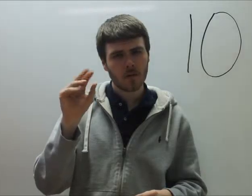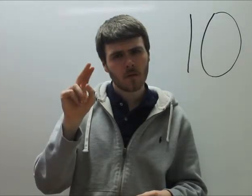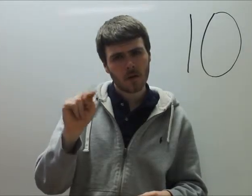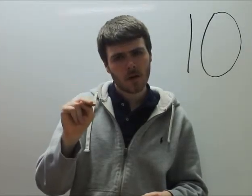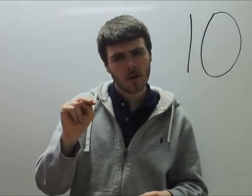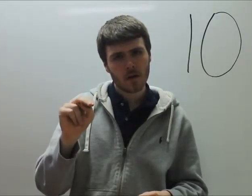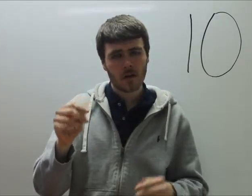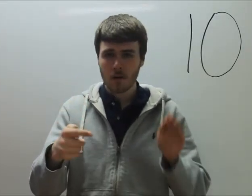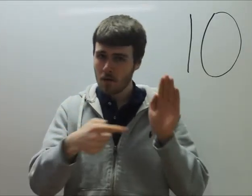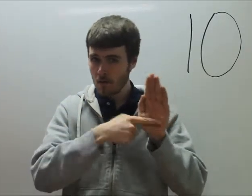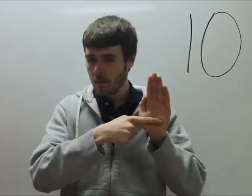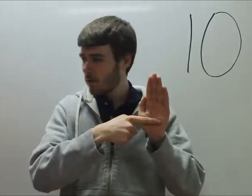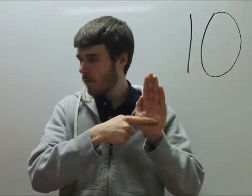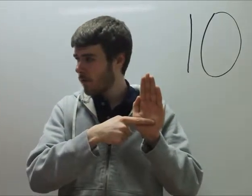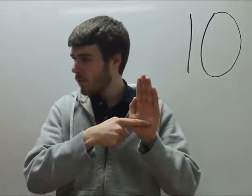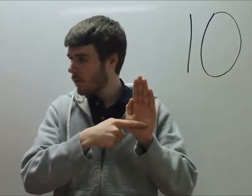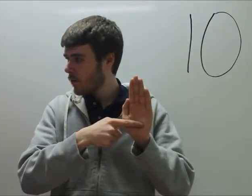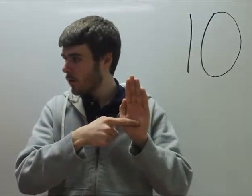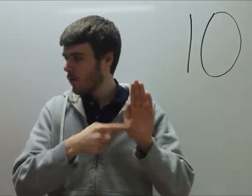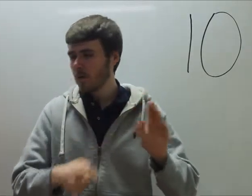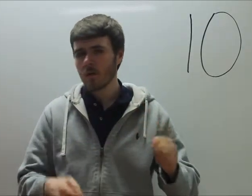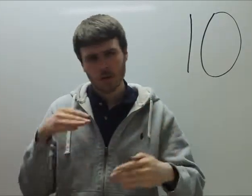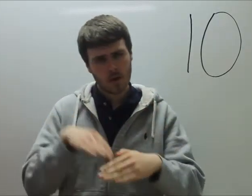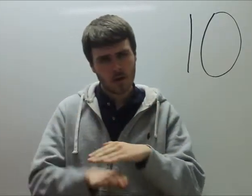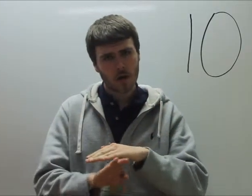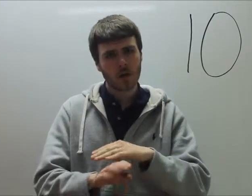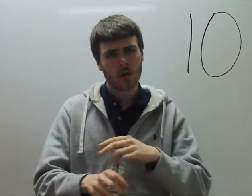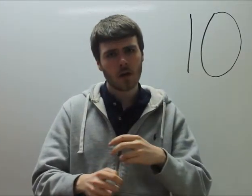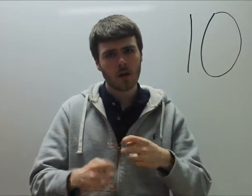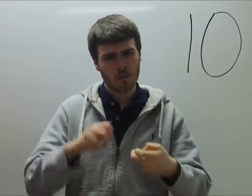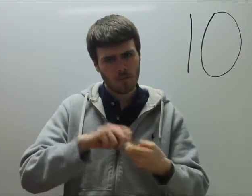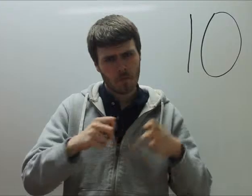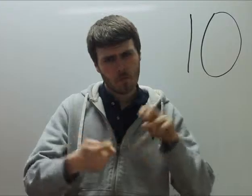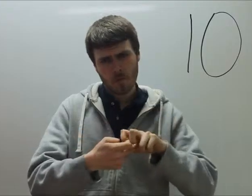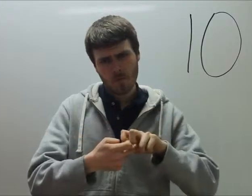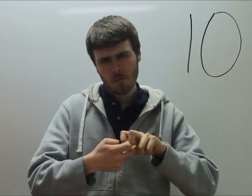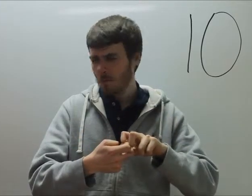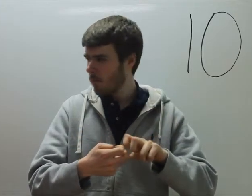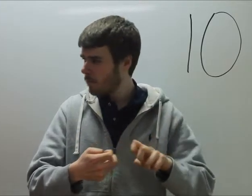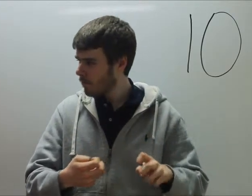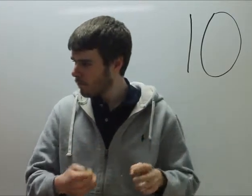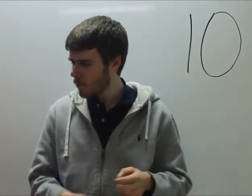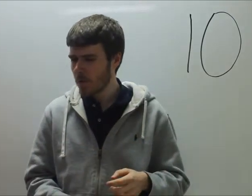negative deviation in a problem,